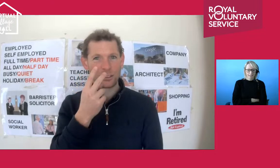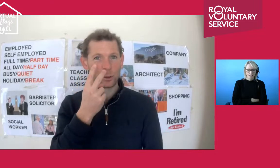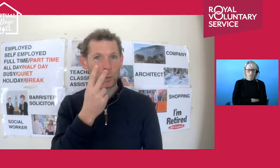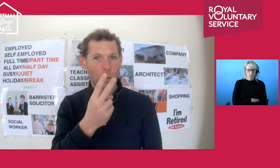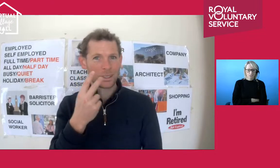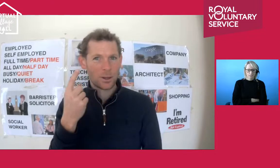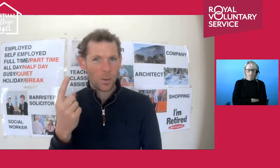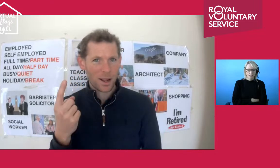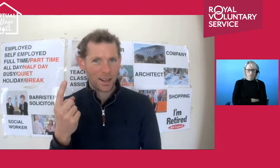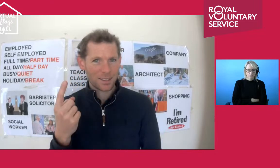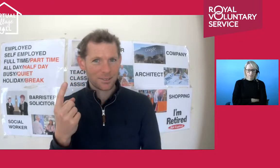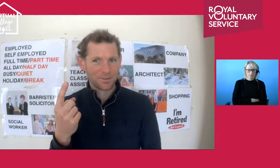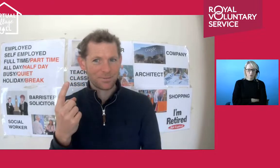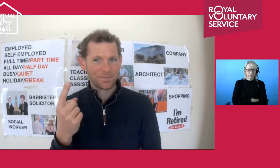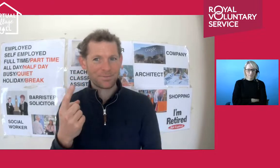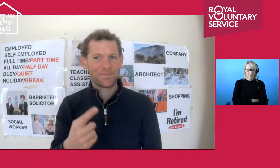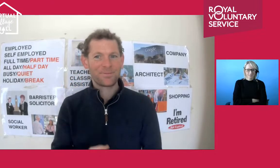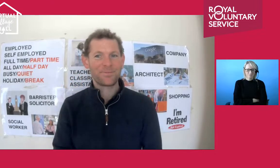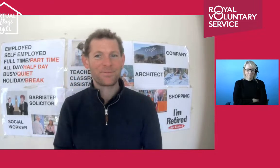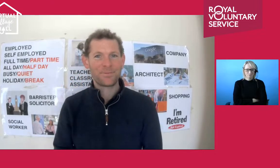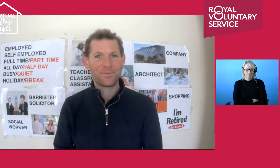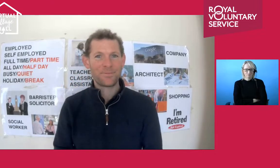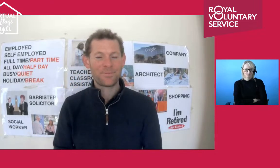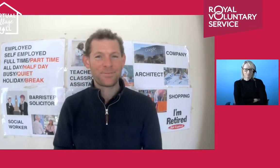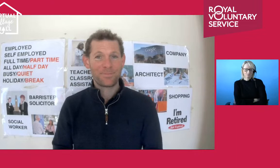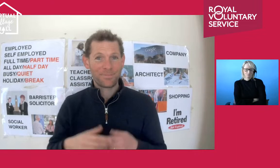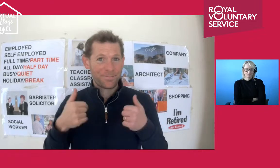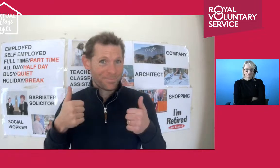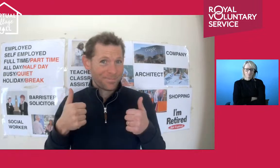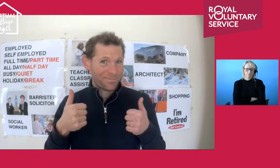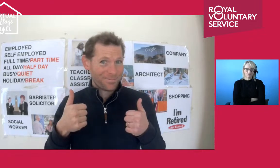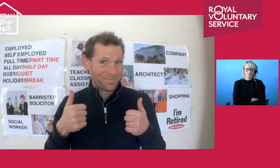My age is 21.